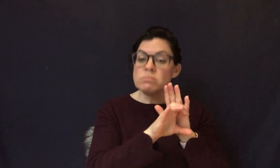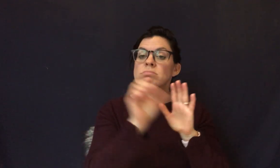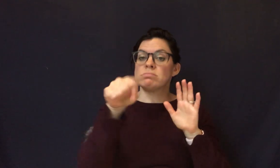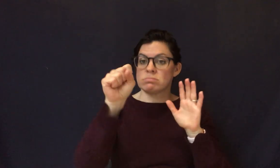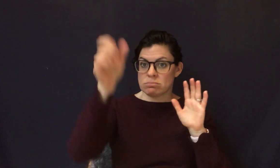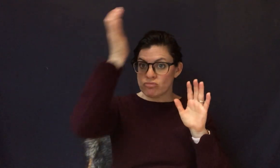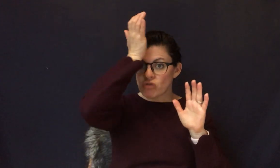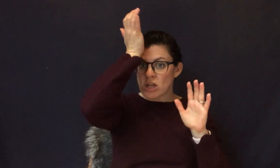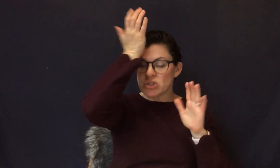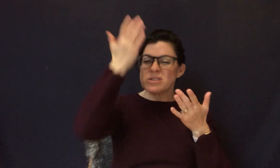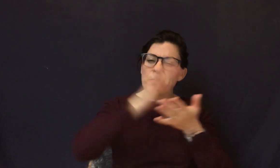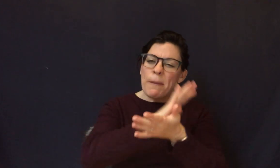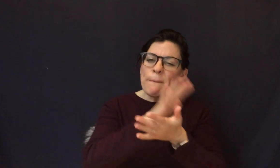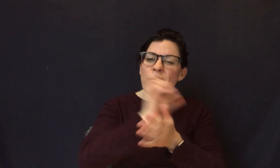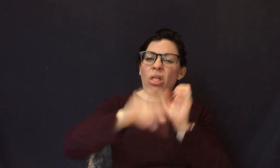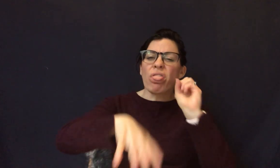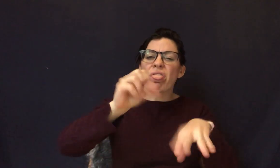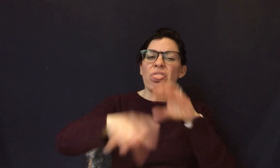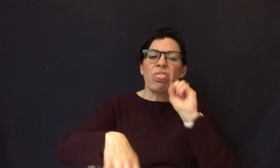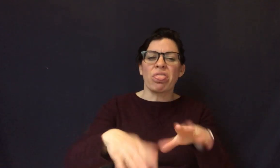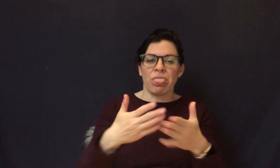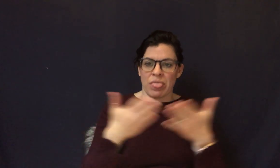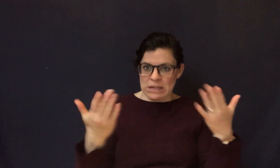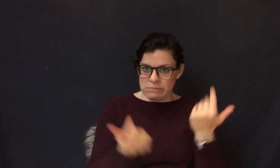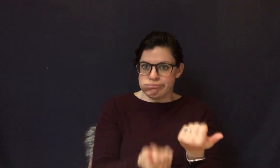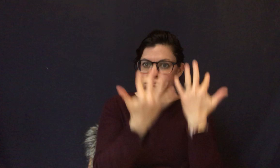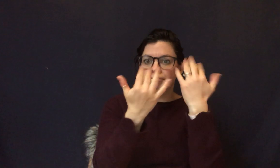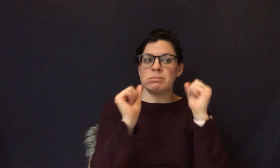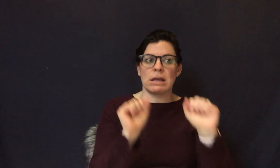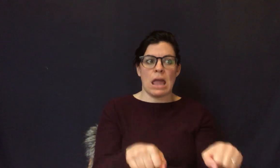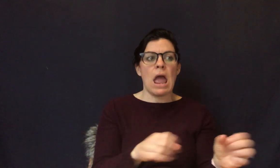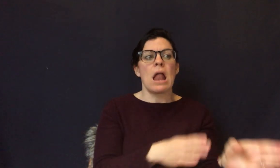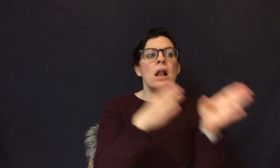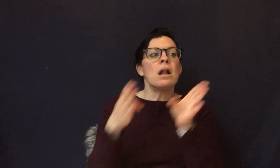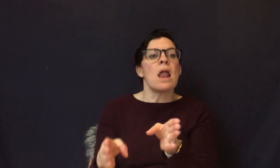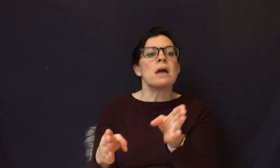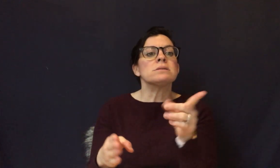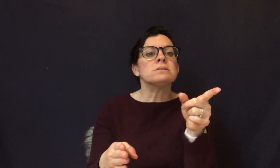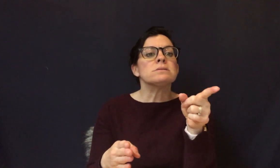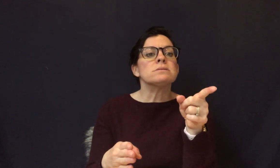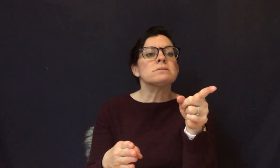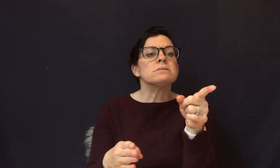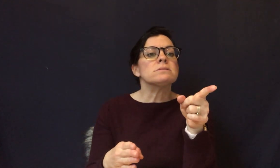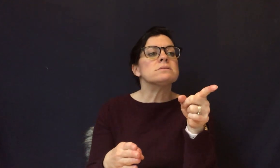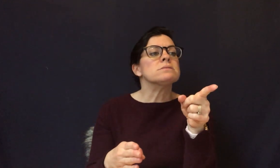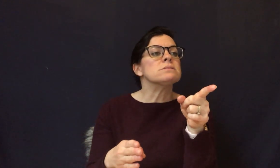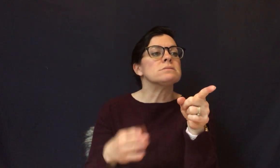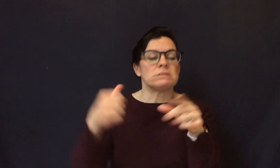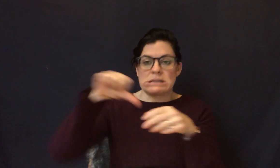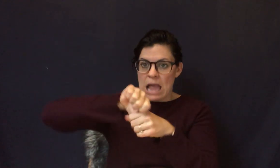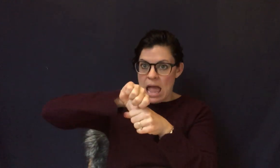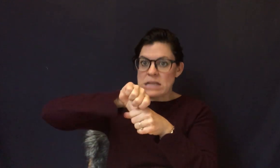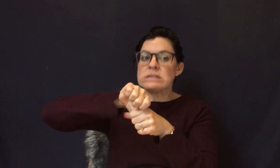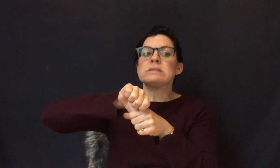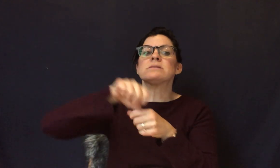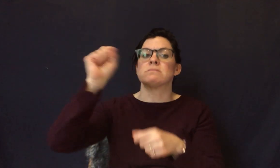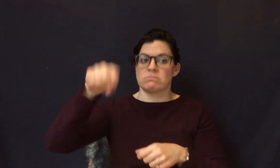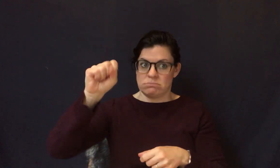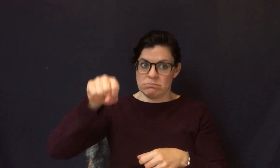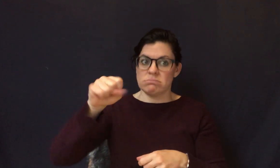here? Gasoline, Gasoline. And what's right here? electricity. Okay, so this is what? This